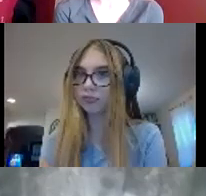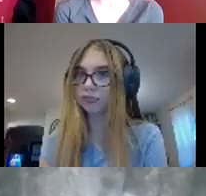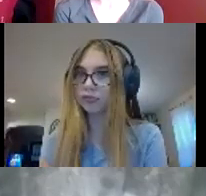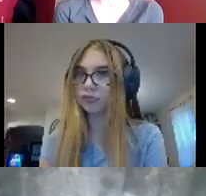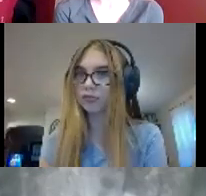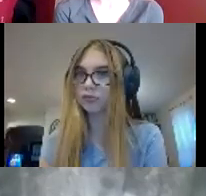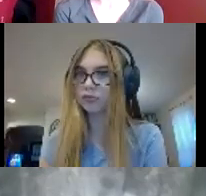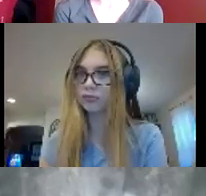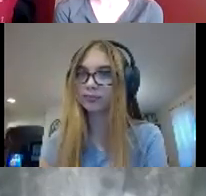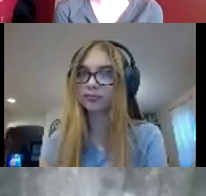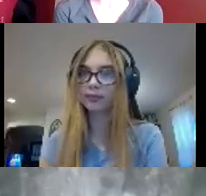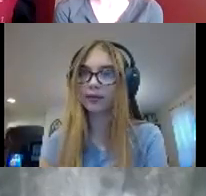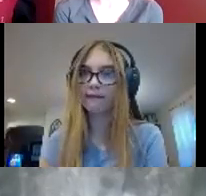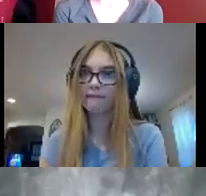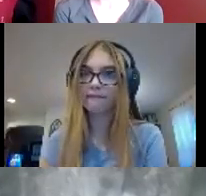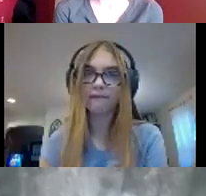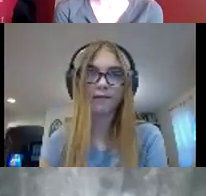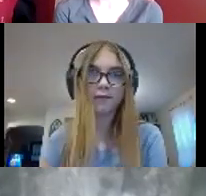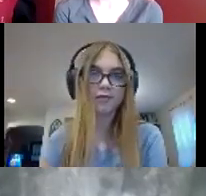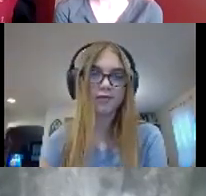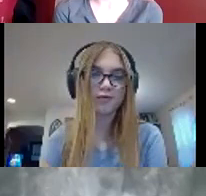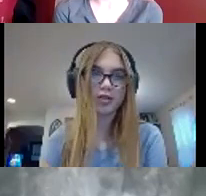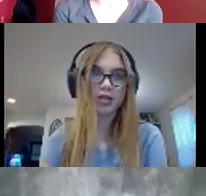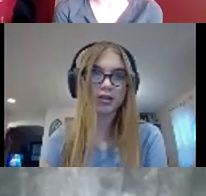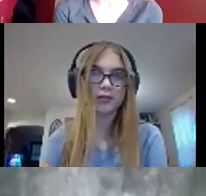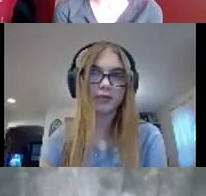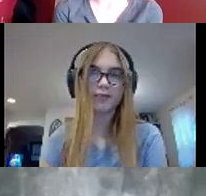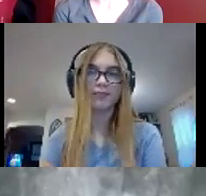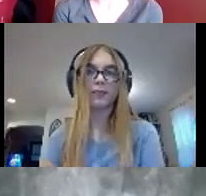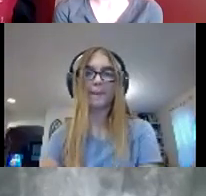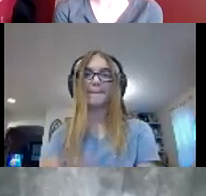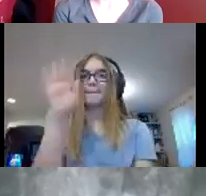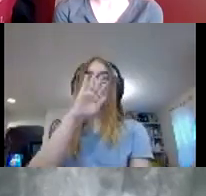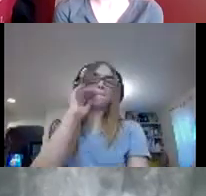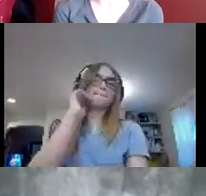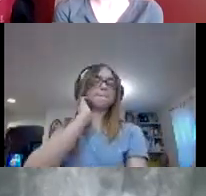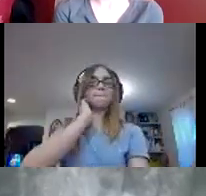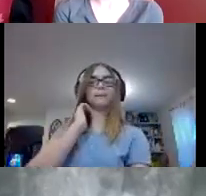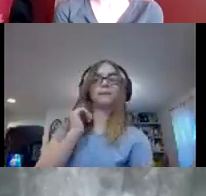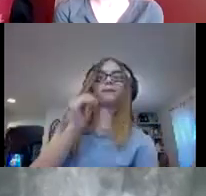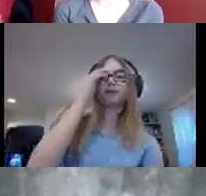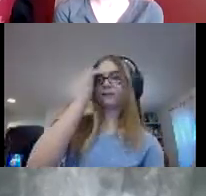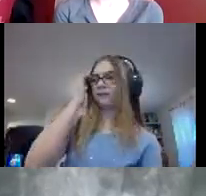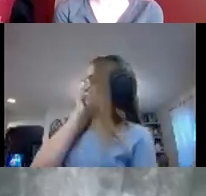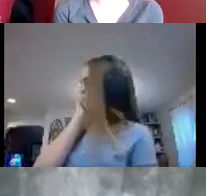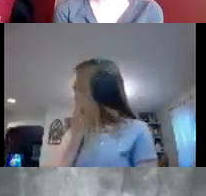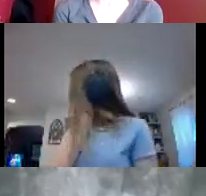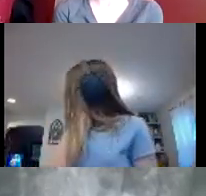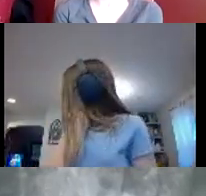thank you so much for being with us tonight. Thank you guys, and continue learning sign language. Get yourself a book, go